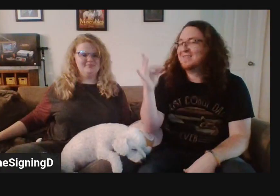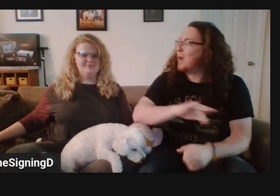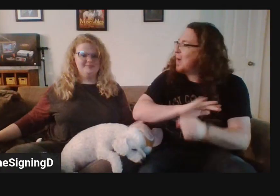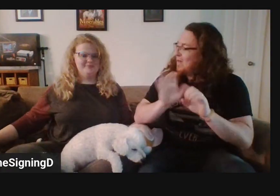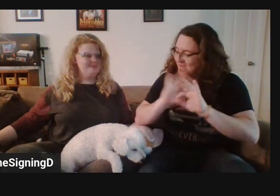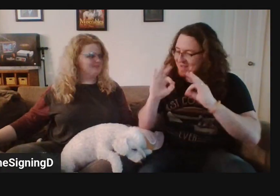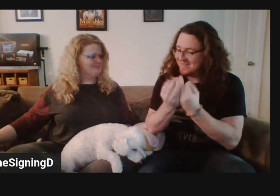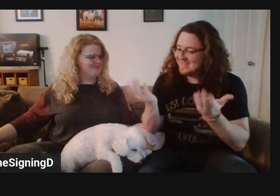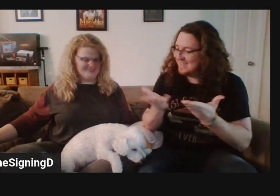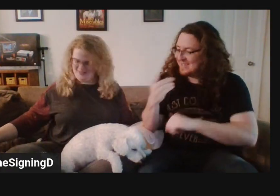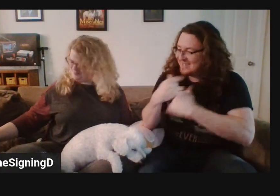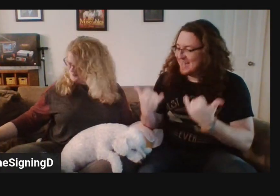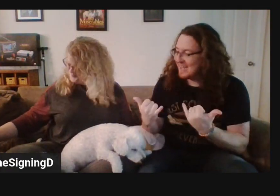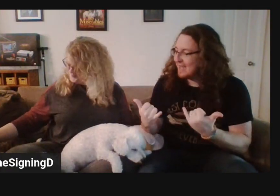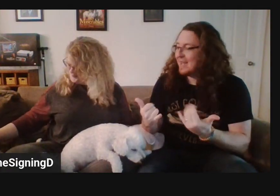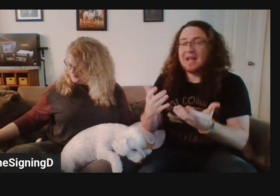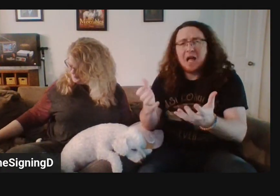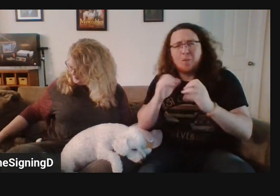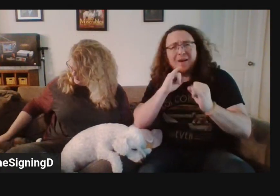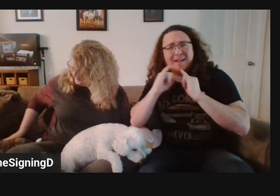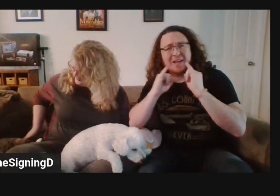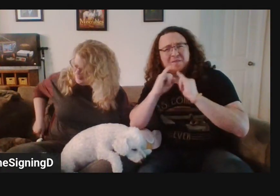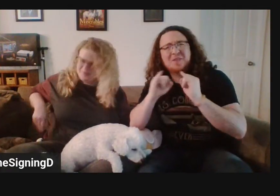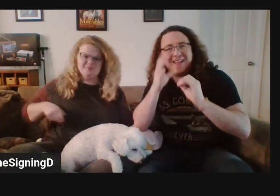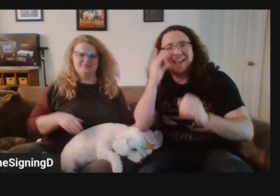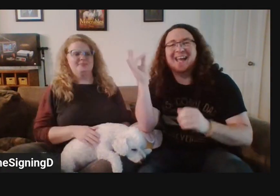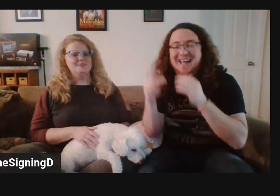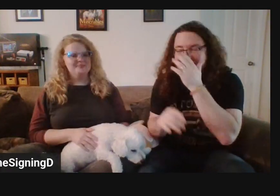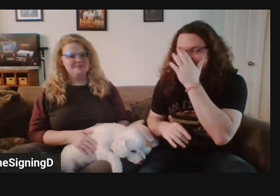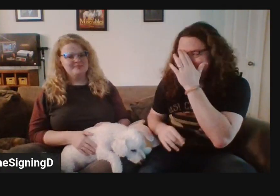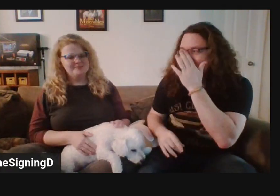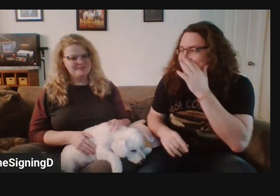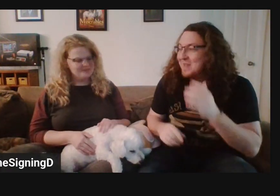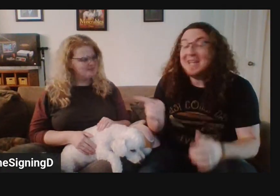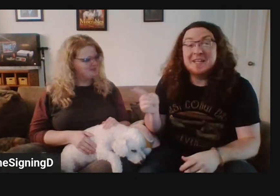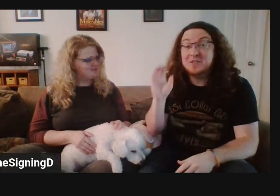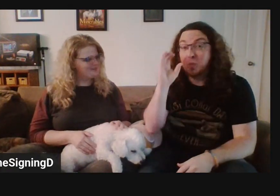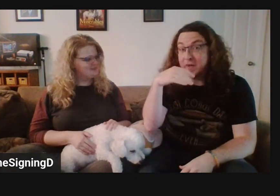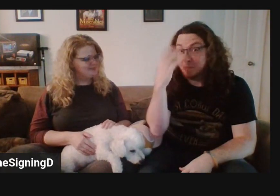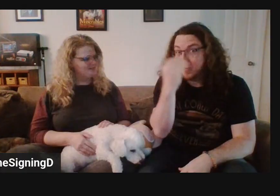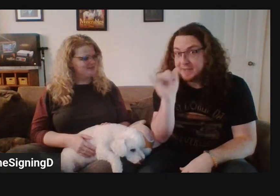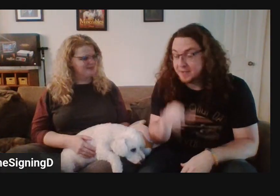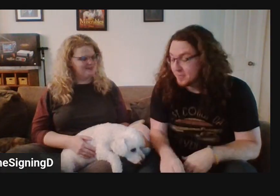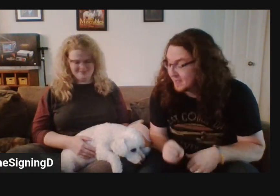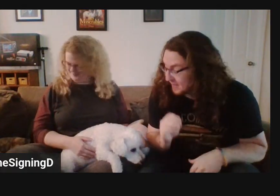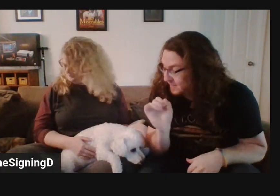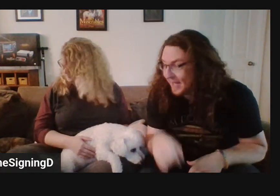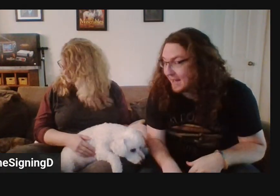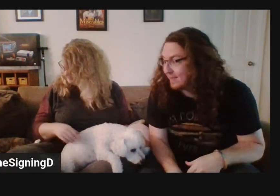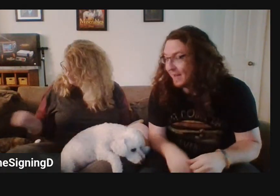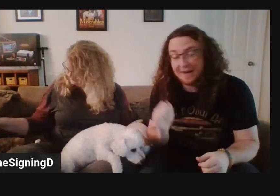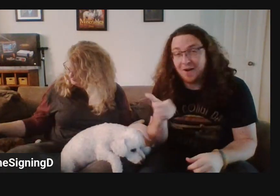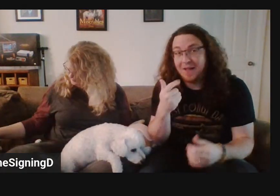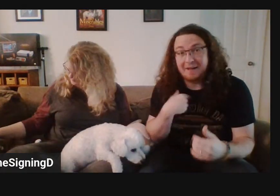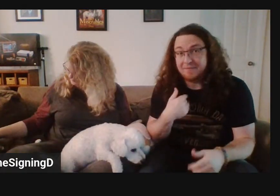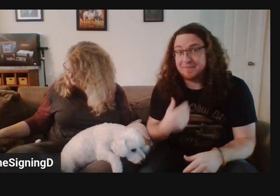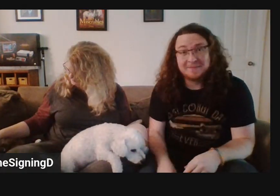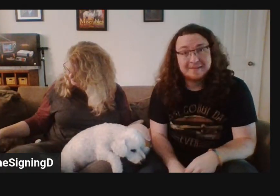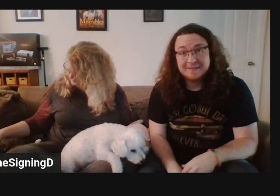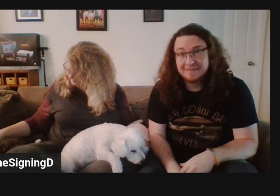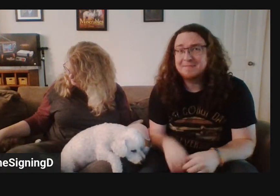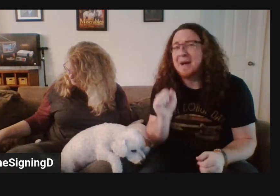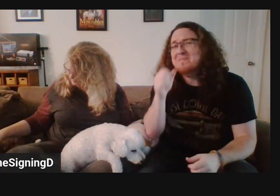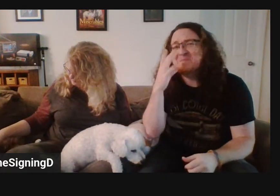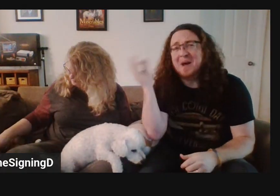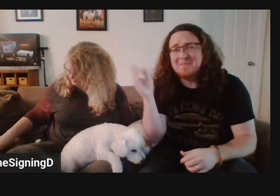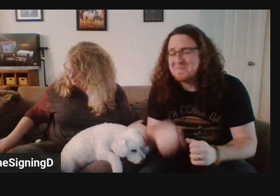Yeah. I want to interview the cat. I'm a cat person. He is a weird boy too. So yeah. Oh, well, he's a